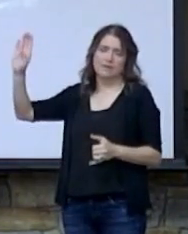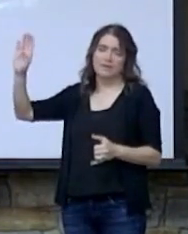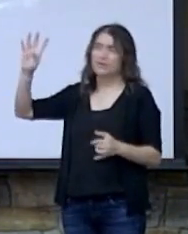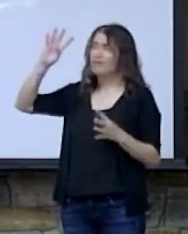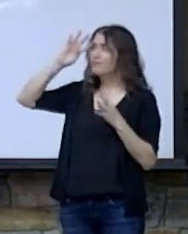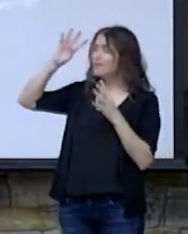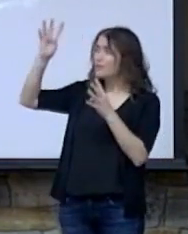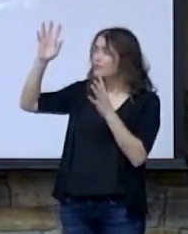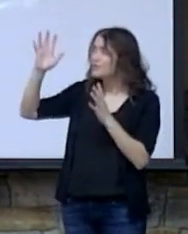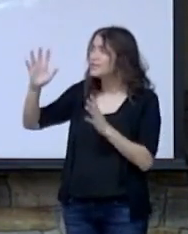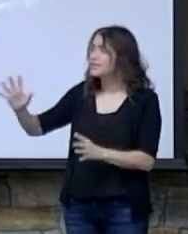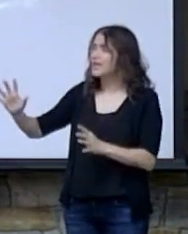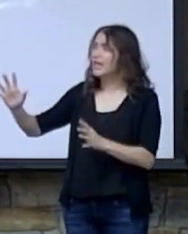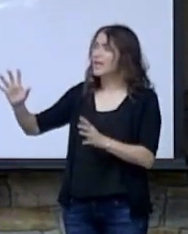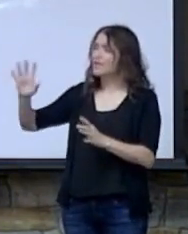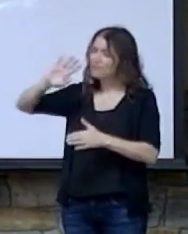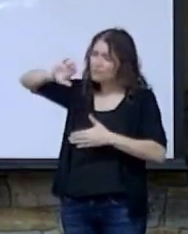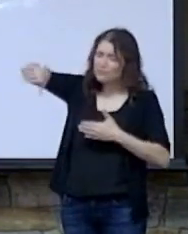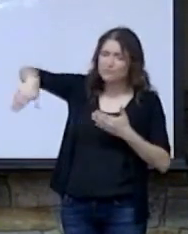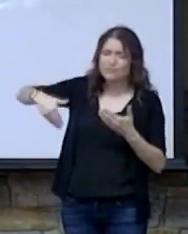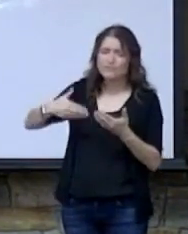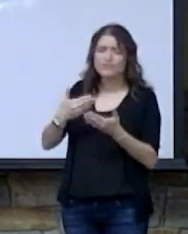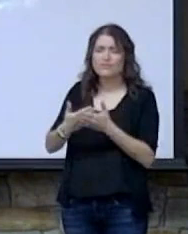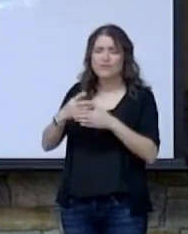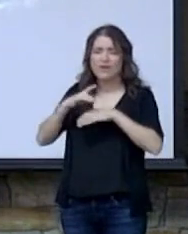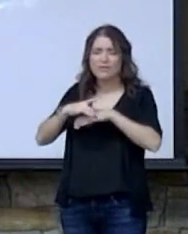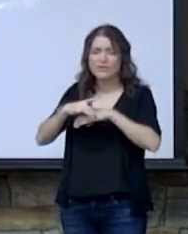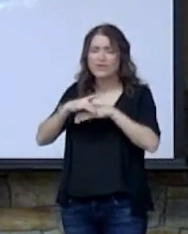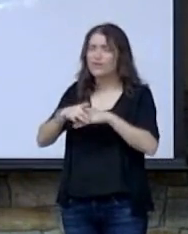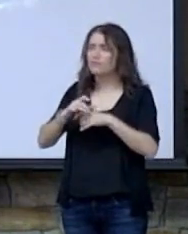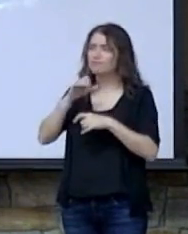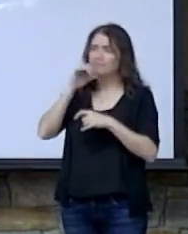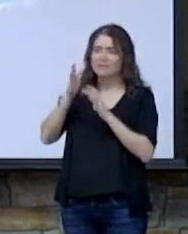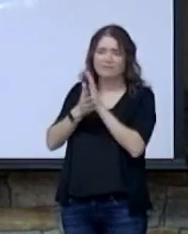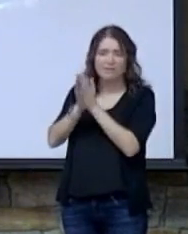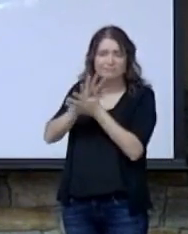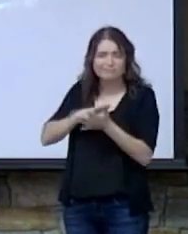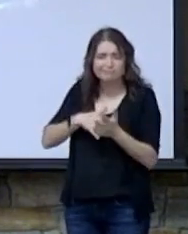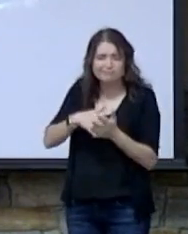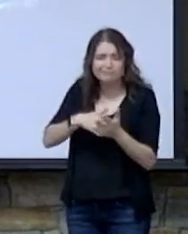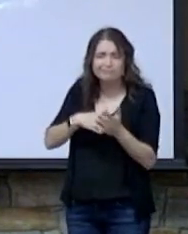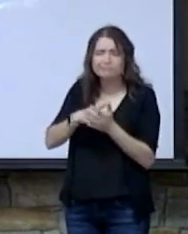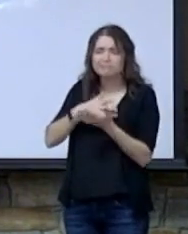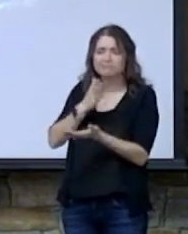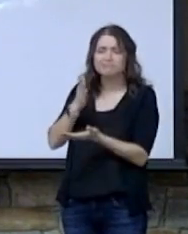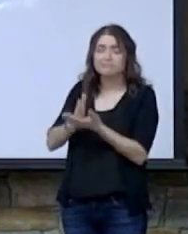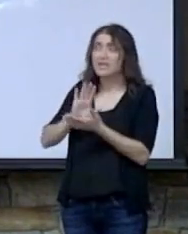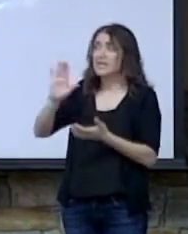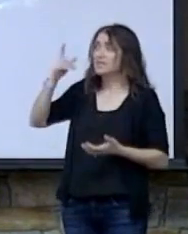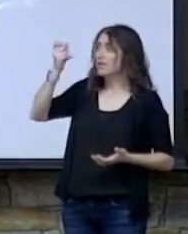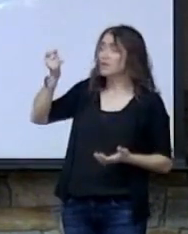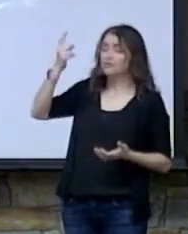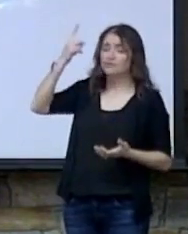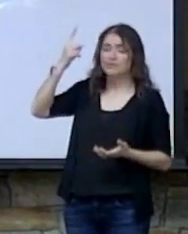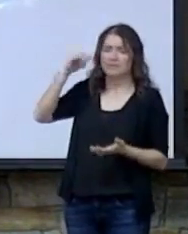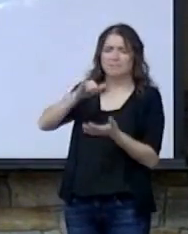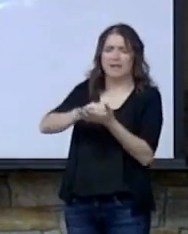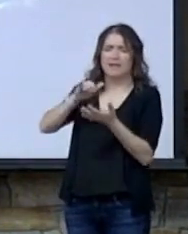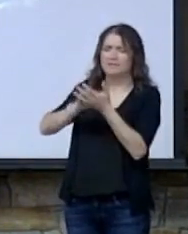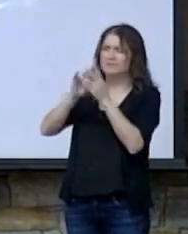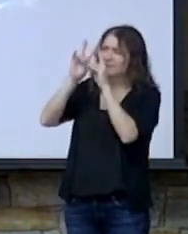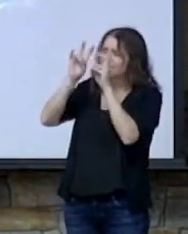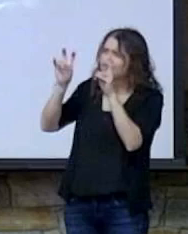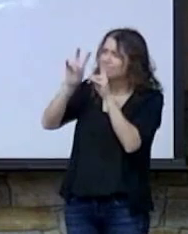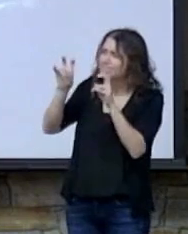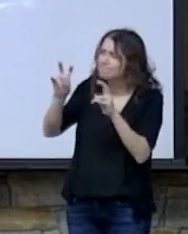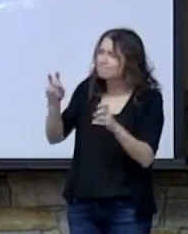creator of the ends of the earth. He does not faint or grow weary. His understanding is unsearchable. He